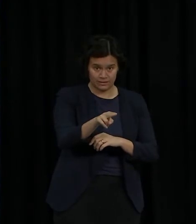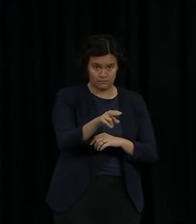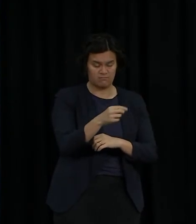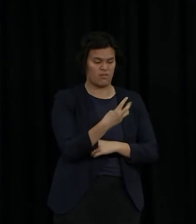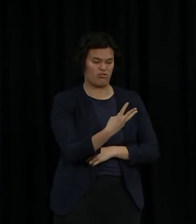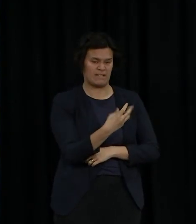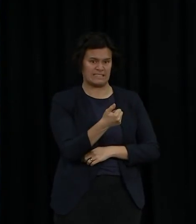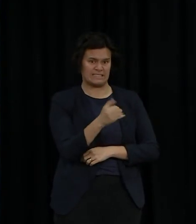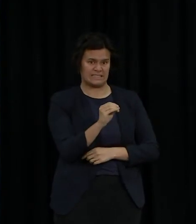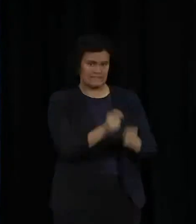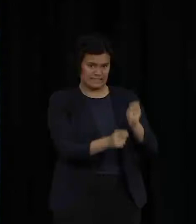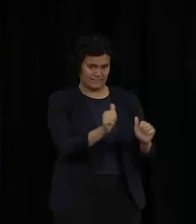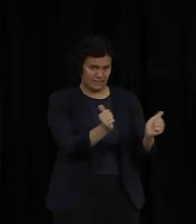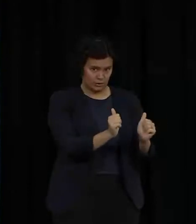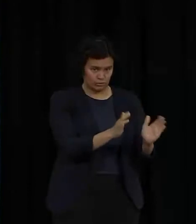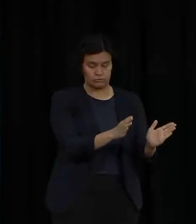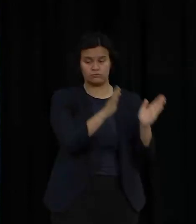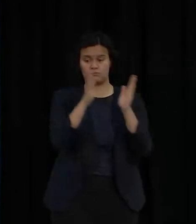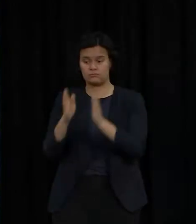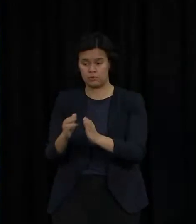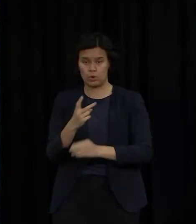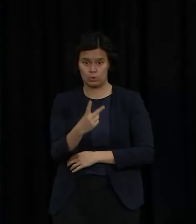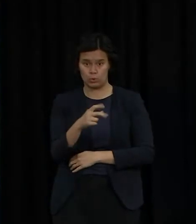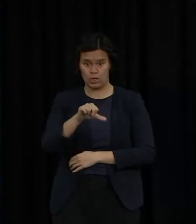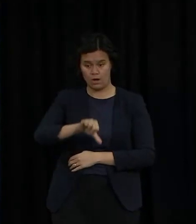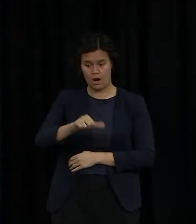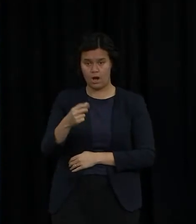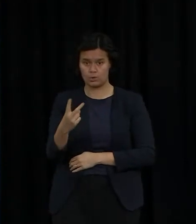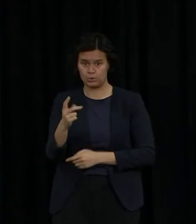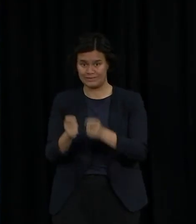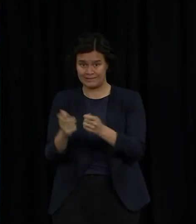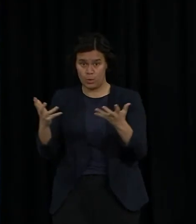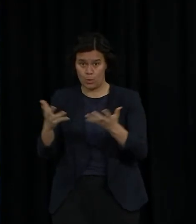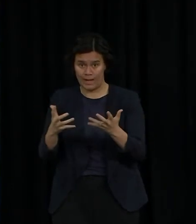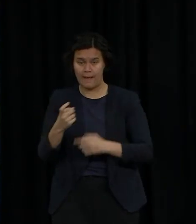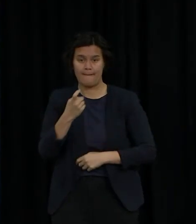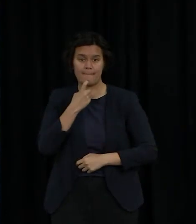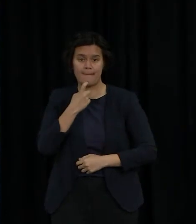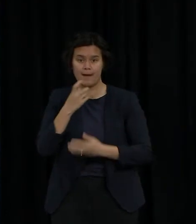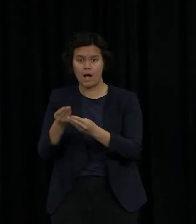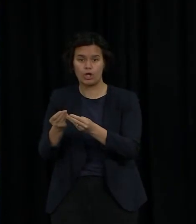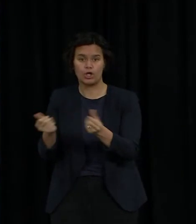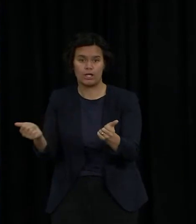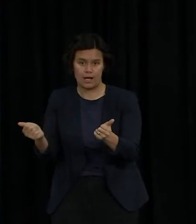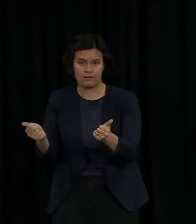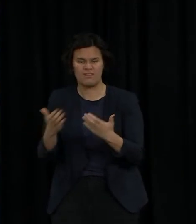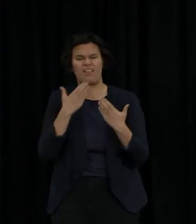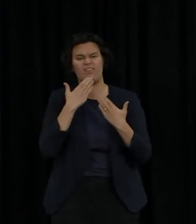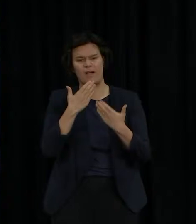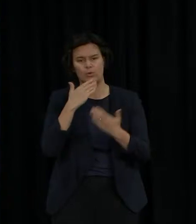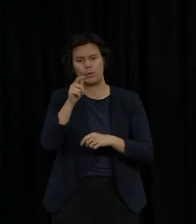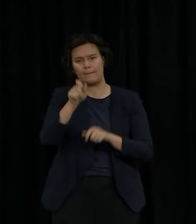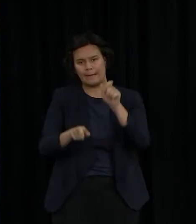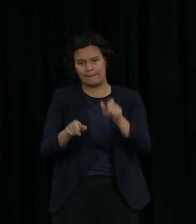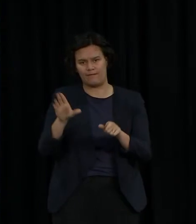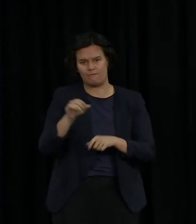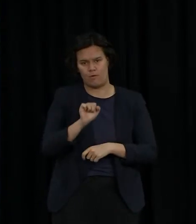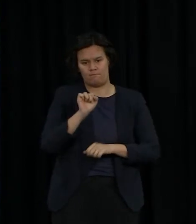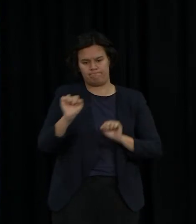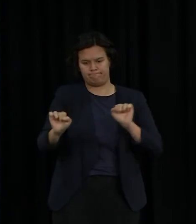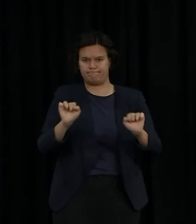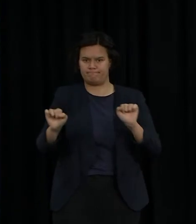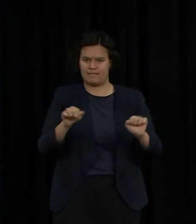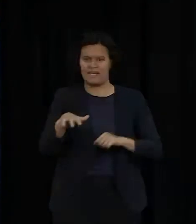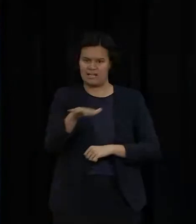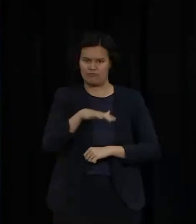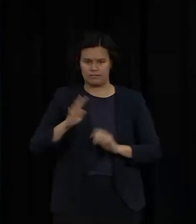and 292 taken in Papakura. So a big thank you to everyone who came forward.